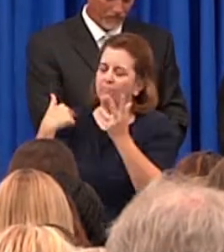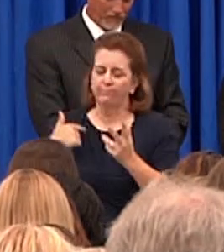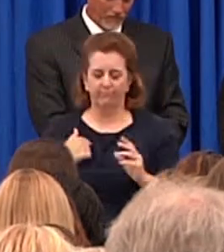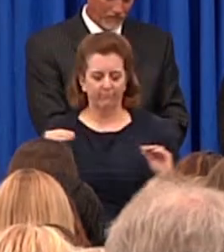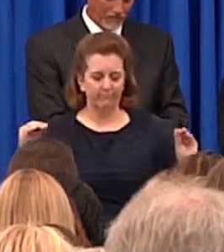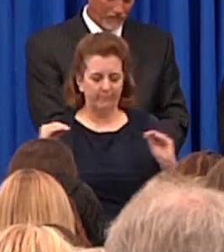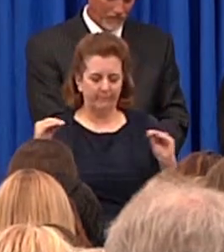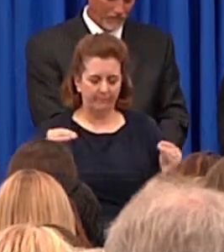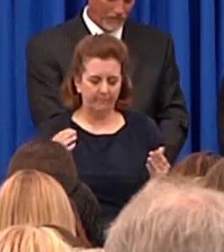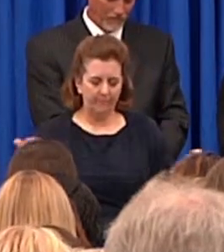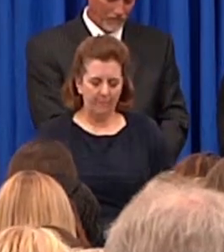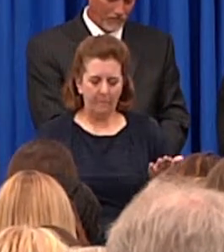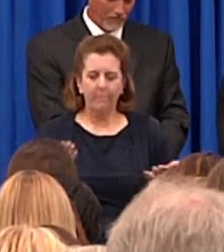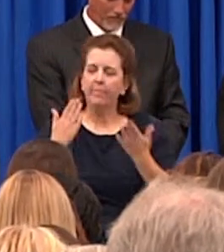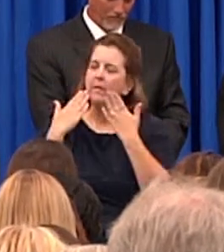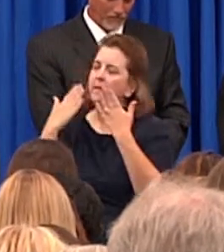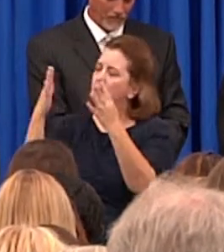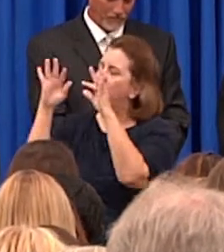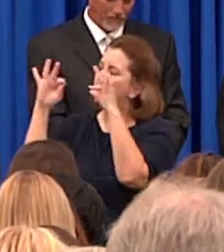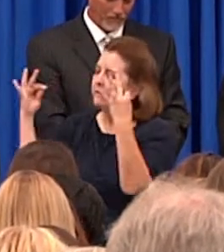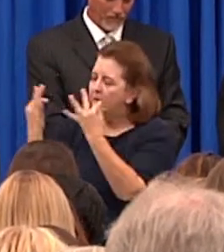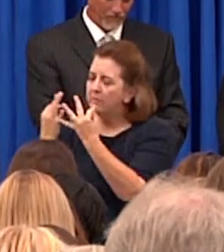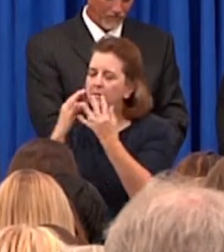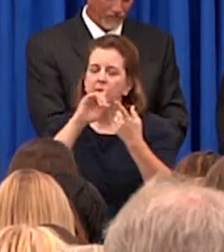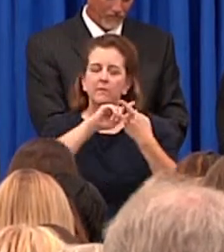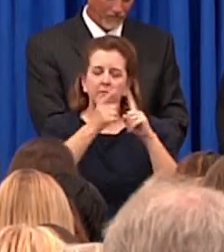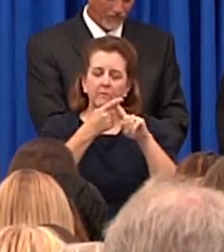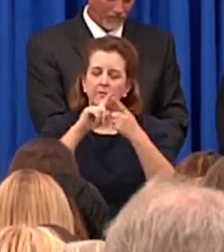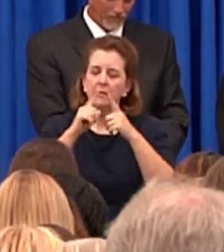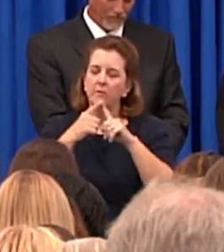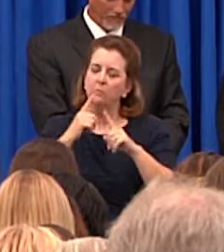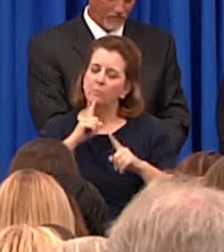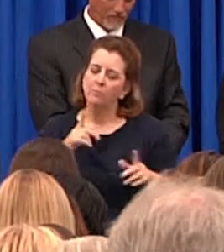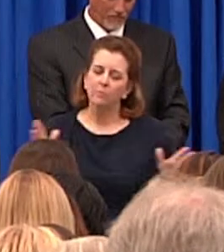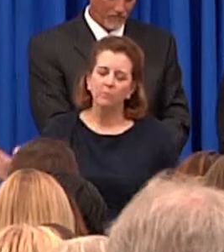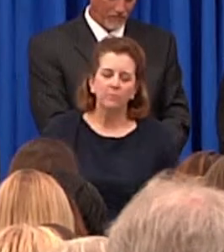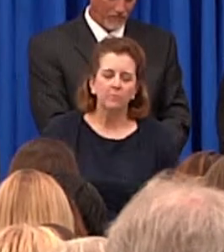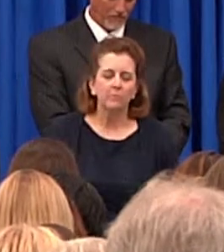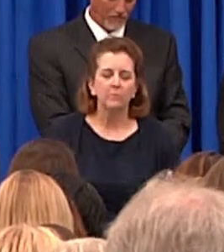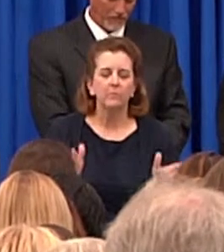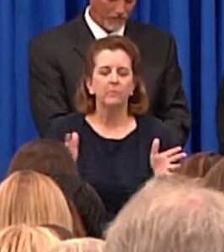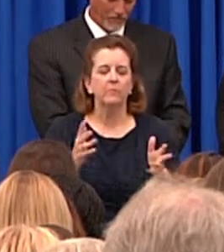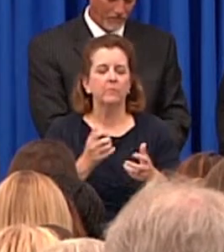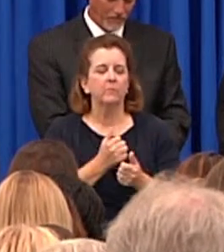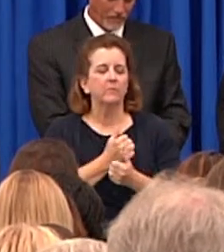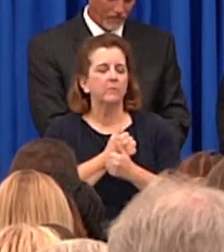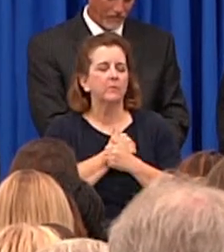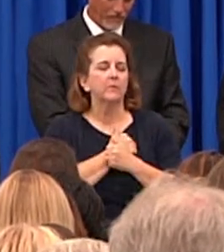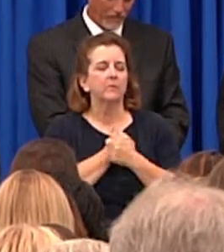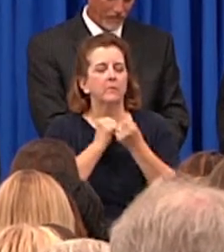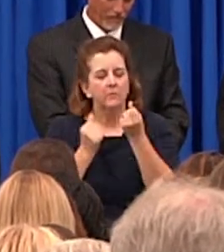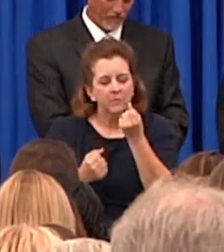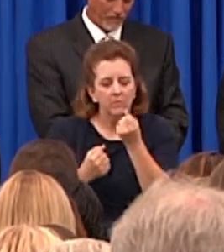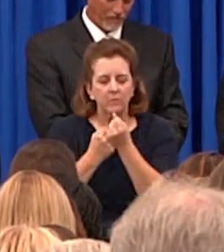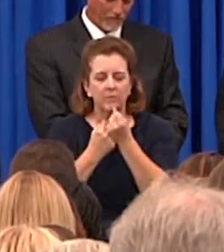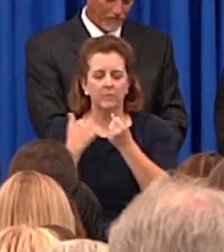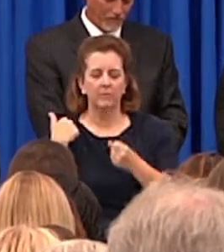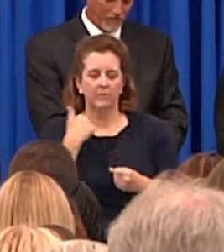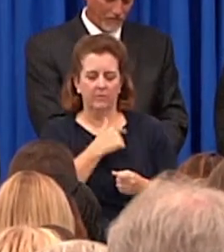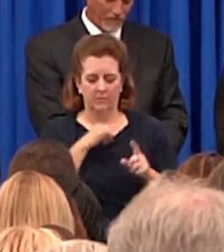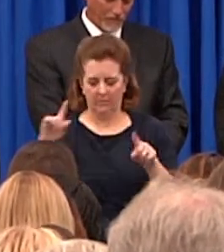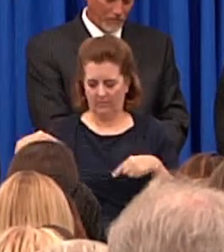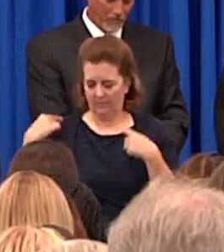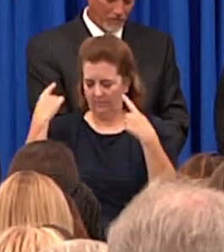Thank you for our family and for our friends who have encouraged us, loved us, and supported us over the